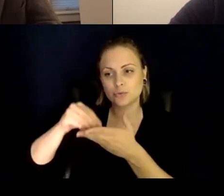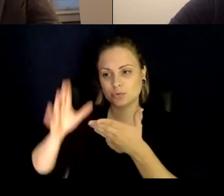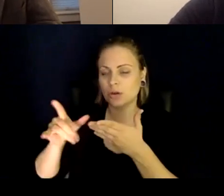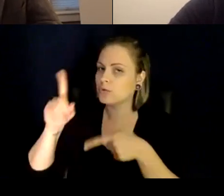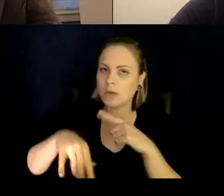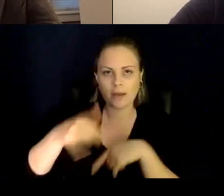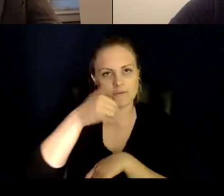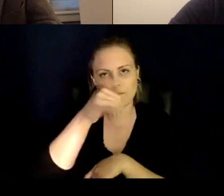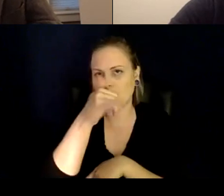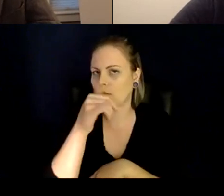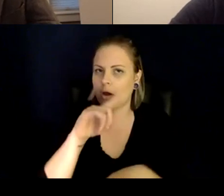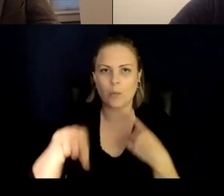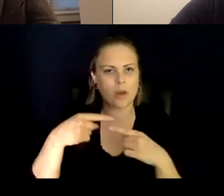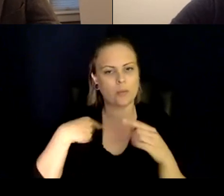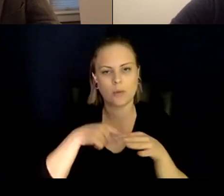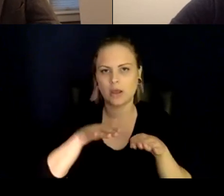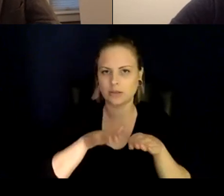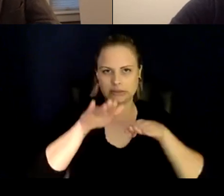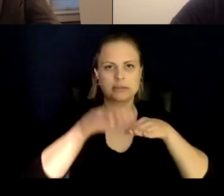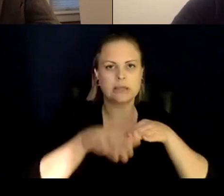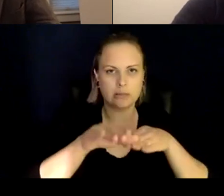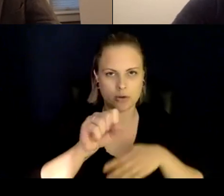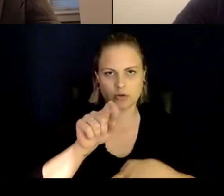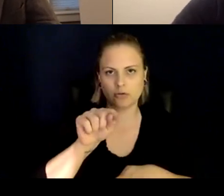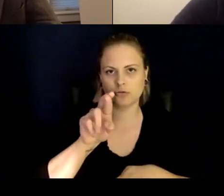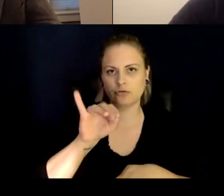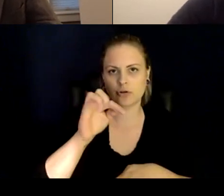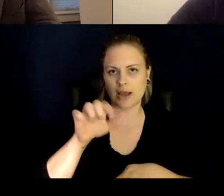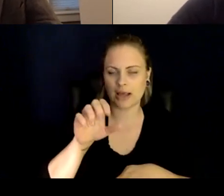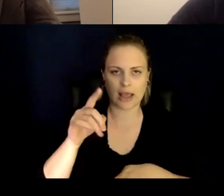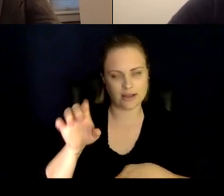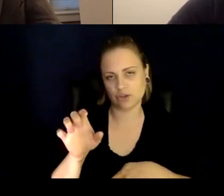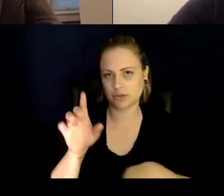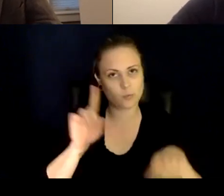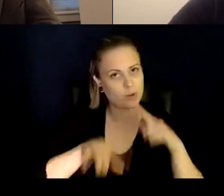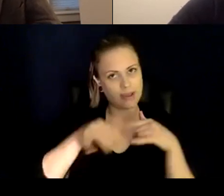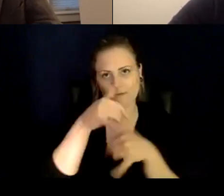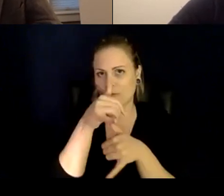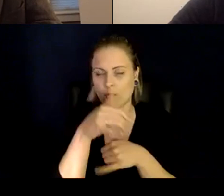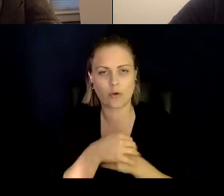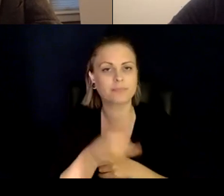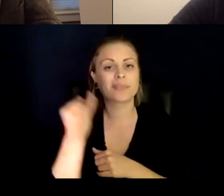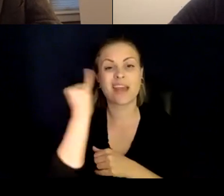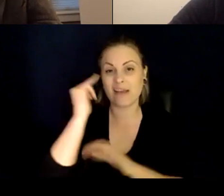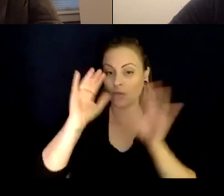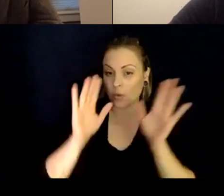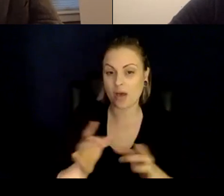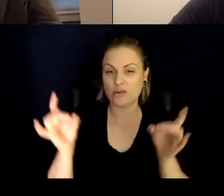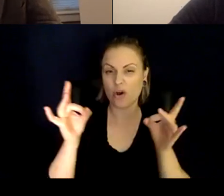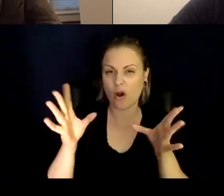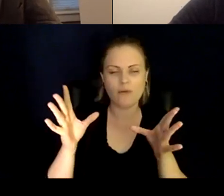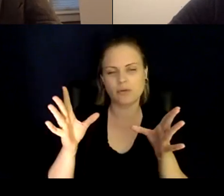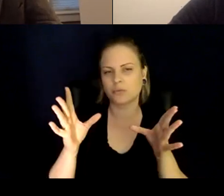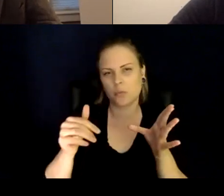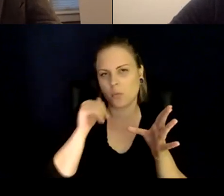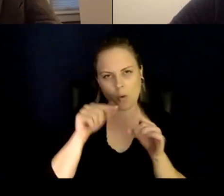around when we step out onto Striding Edge. And if the weather was bad, we weren't going to go all the